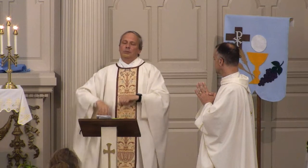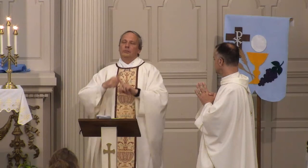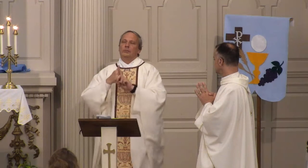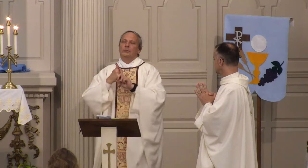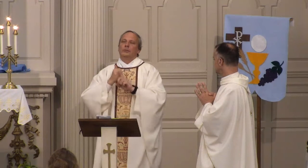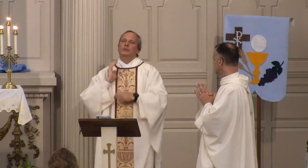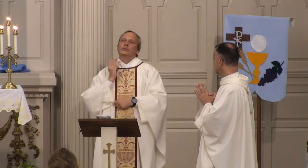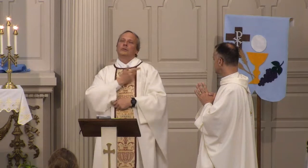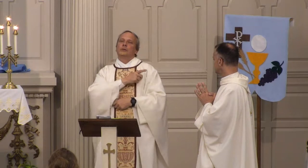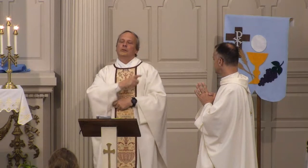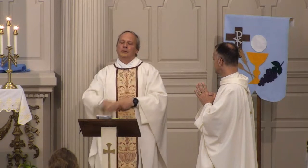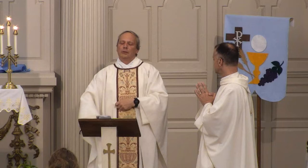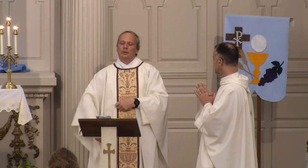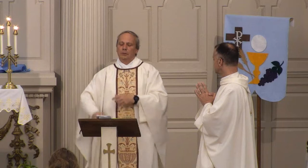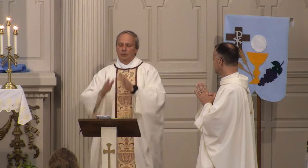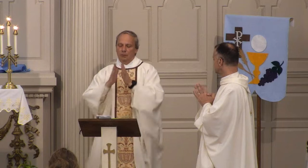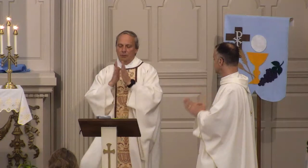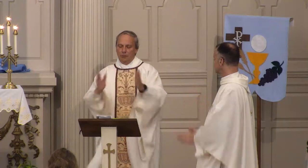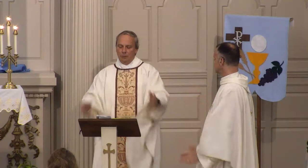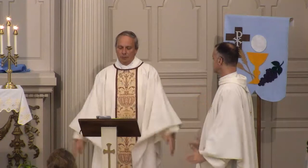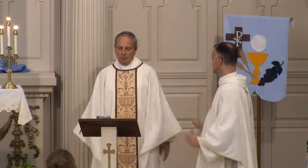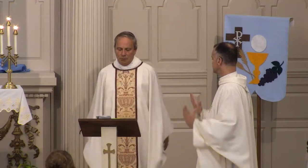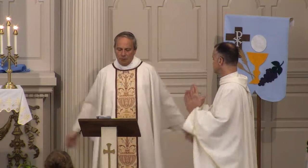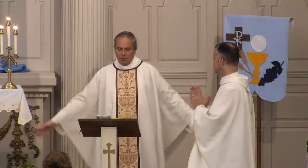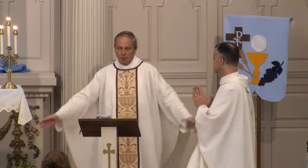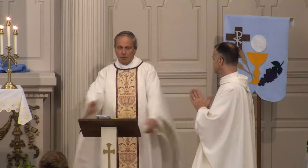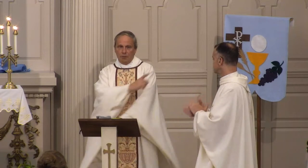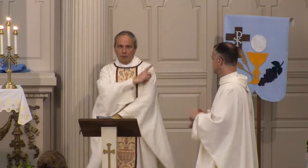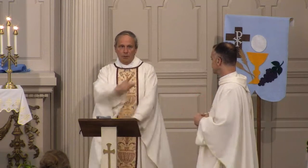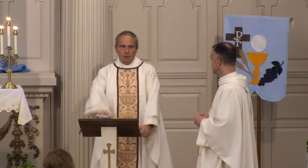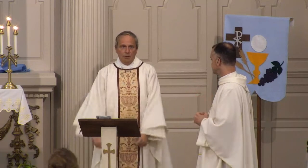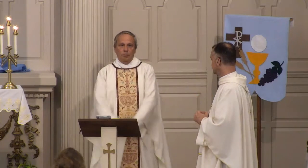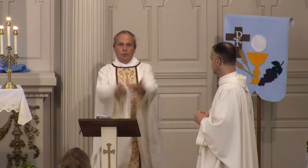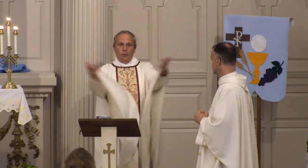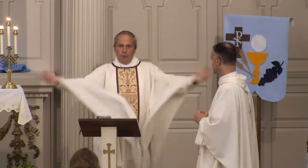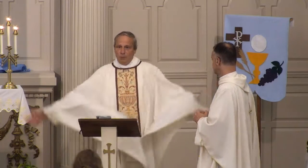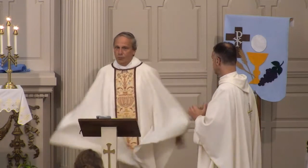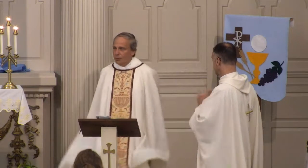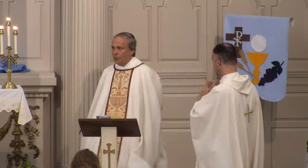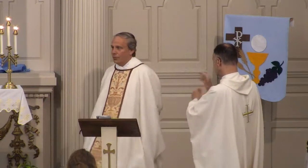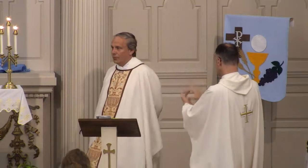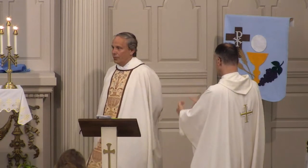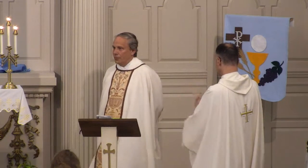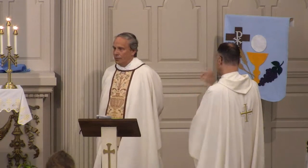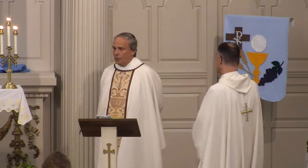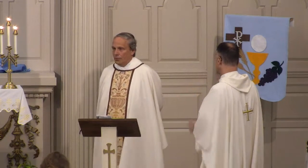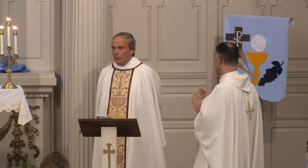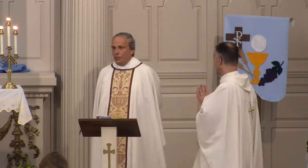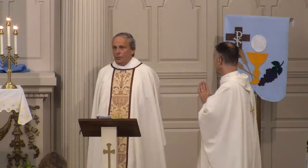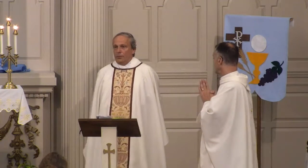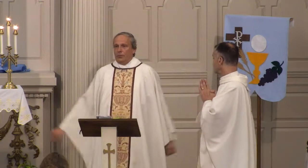through Christ our Lord. Amen. The Lord be with you.